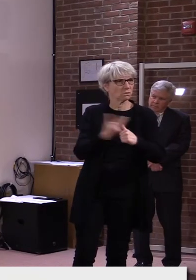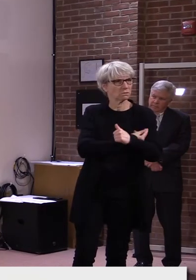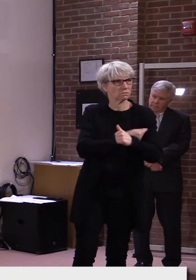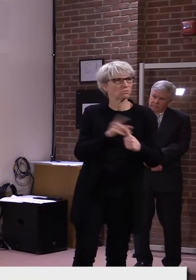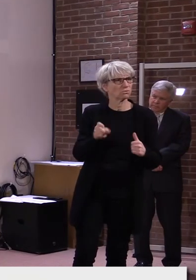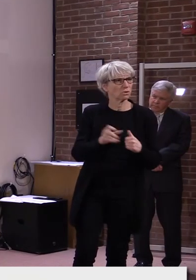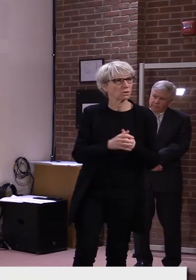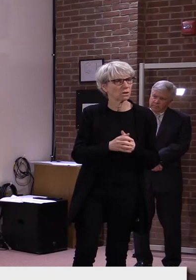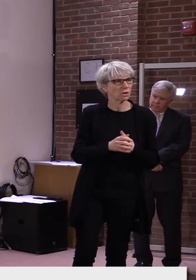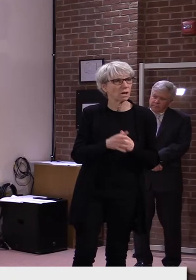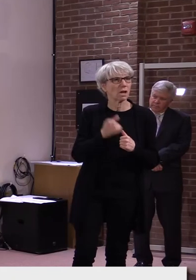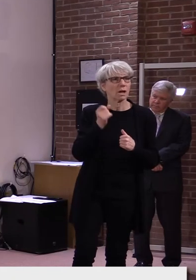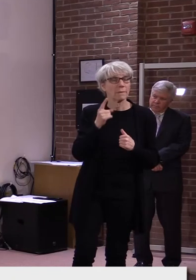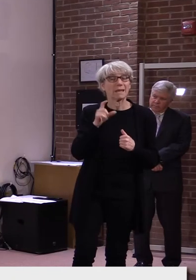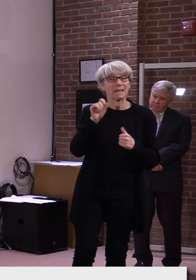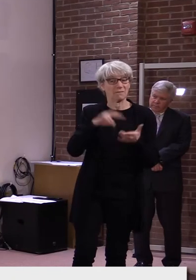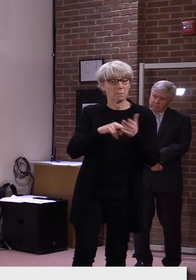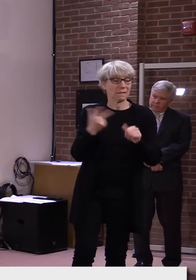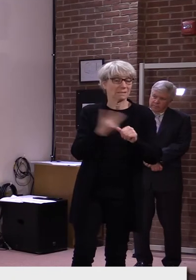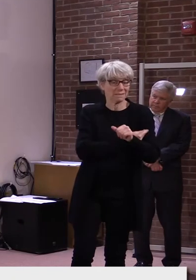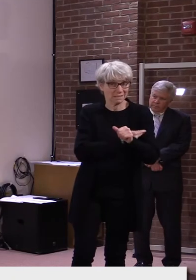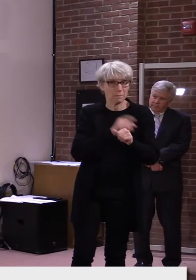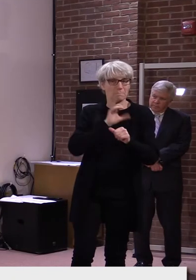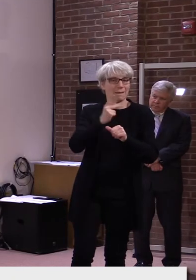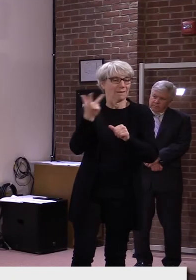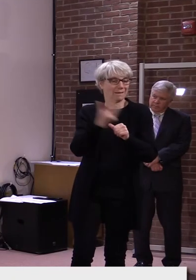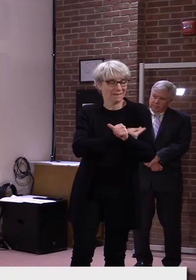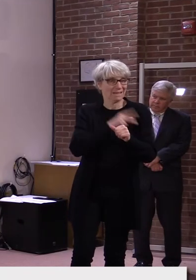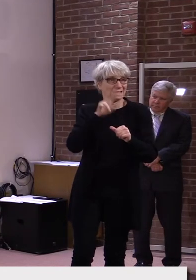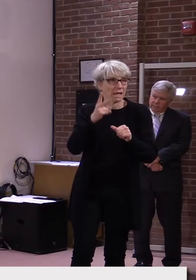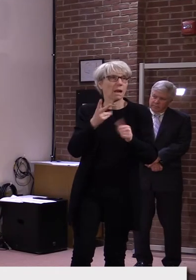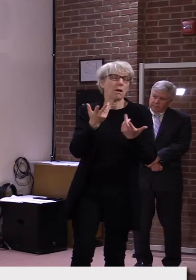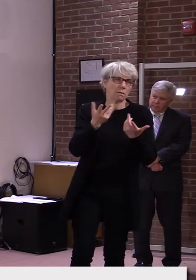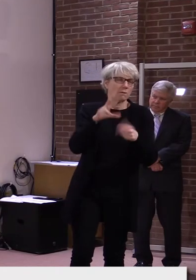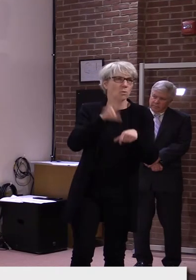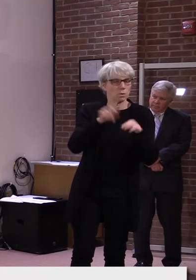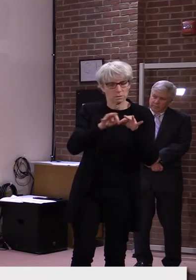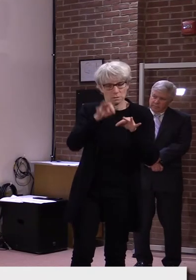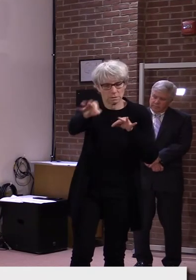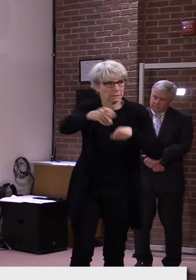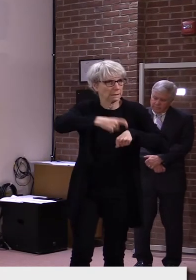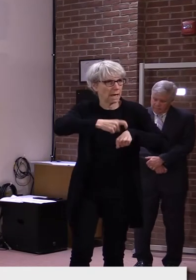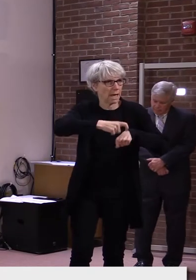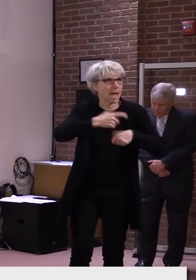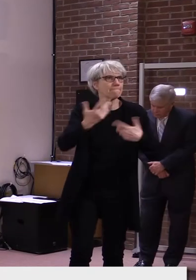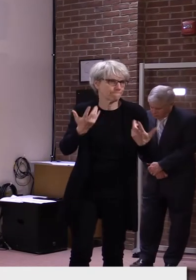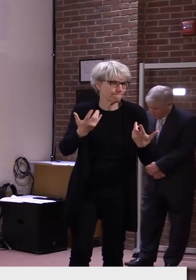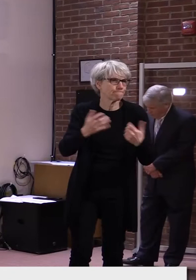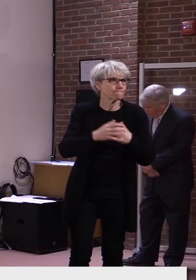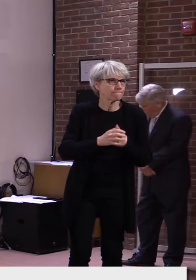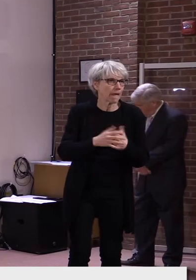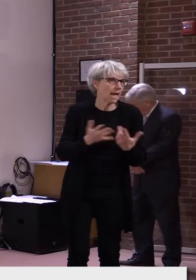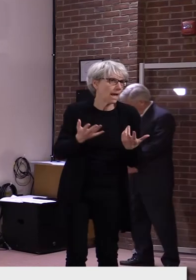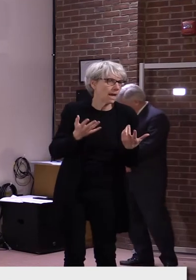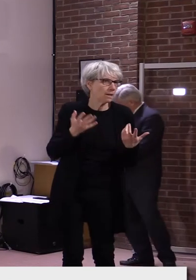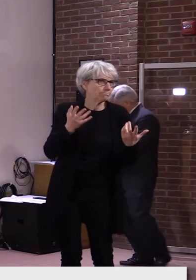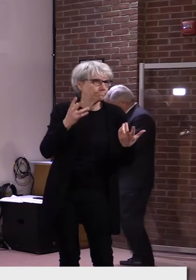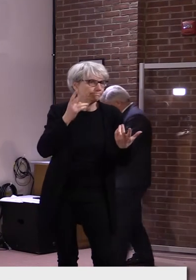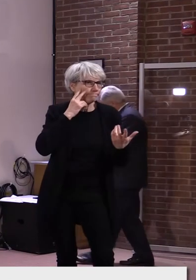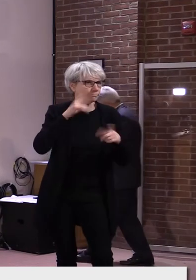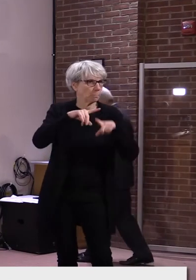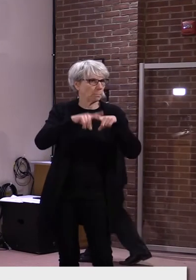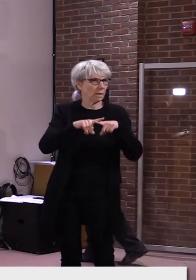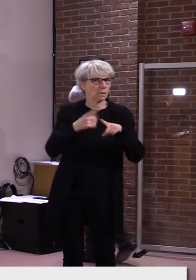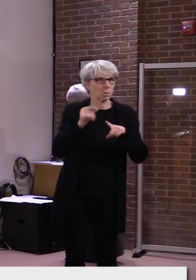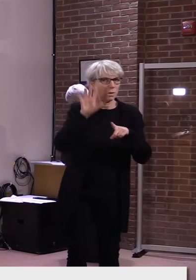But it is the second dose and being fully vaccinated that is going to take some time. So it really depends on,